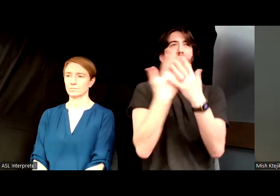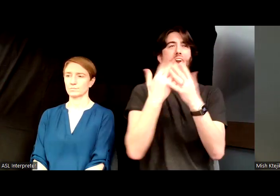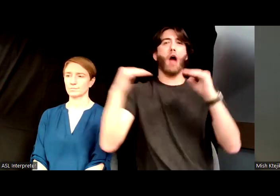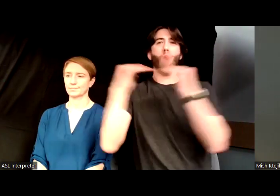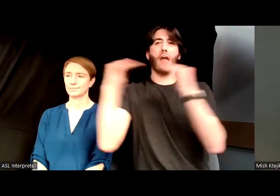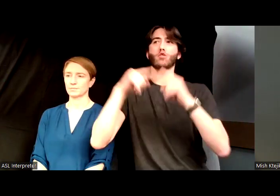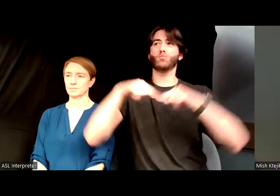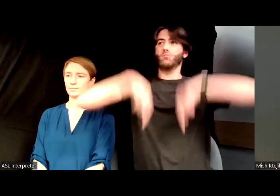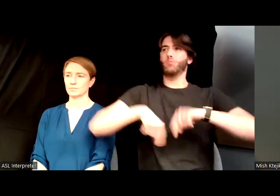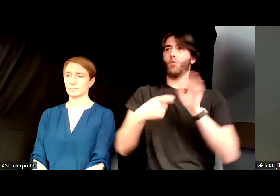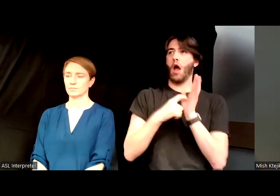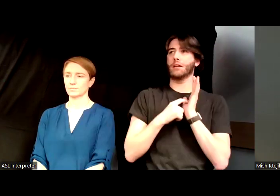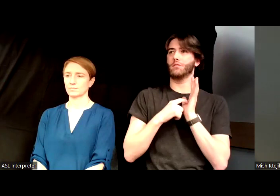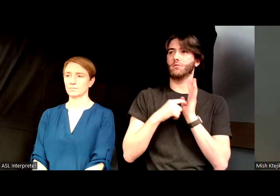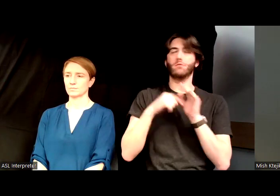equivalent?